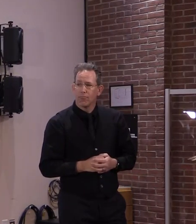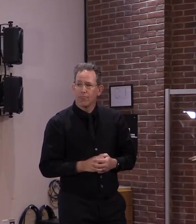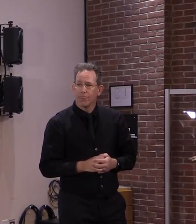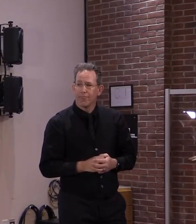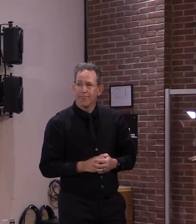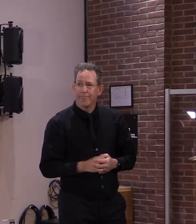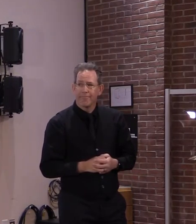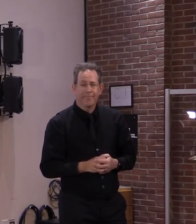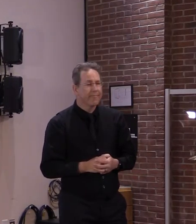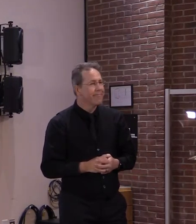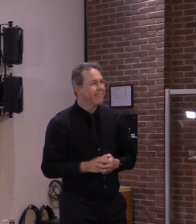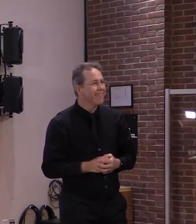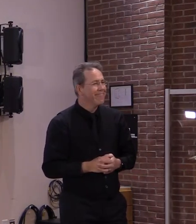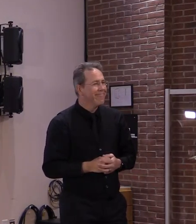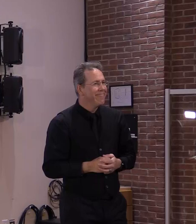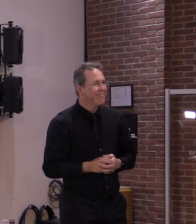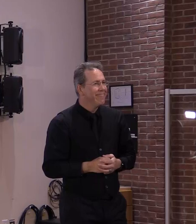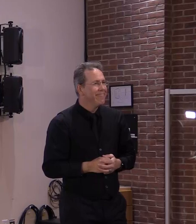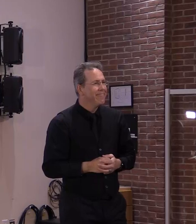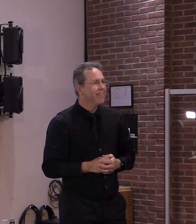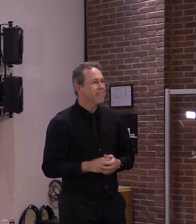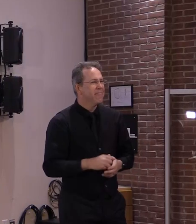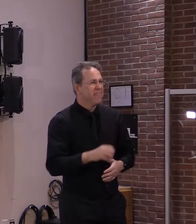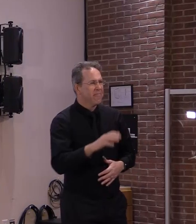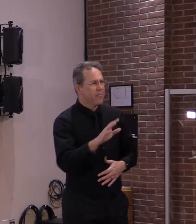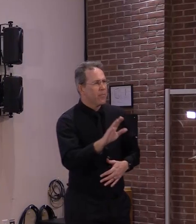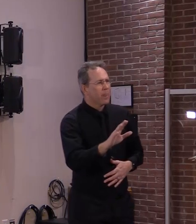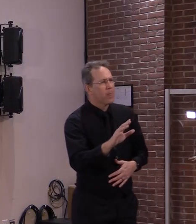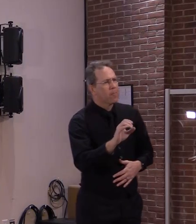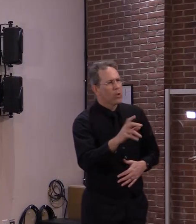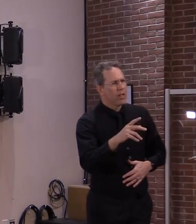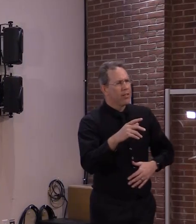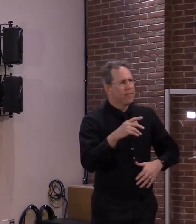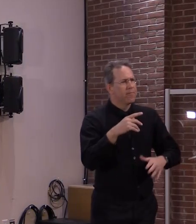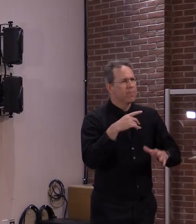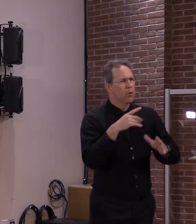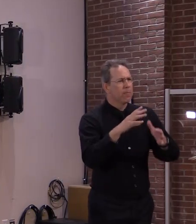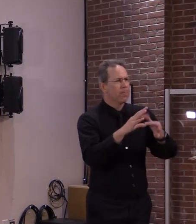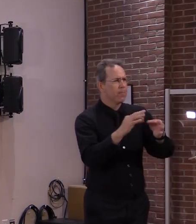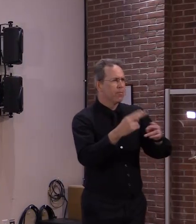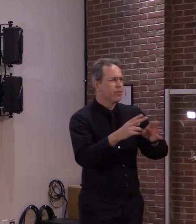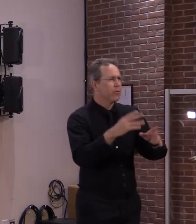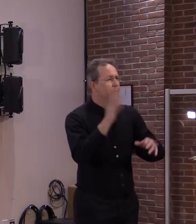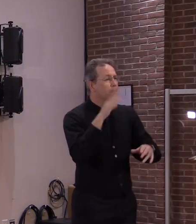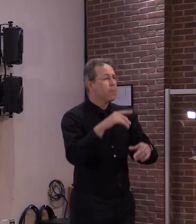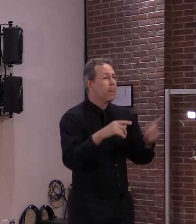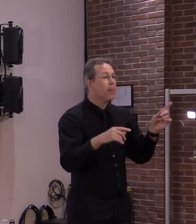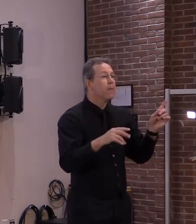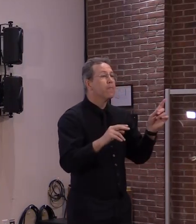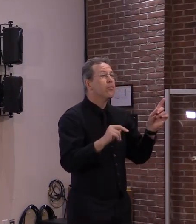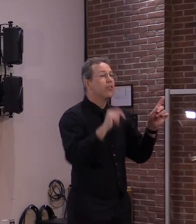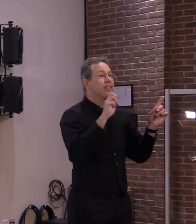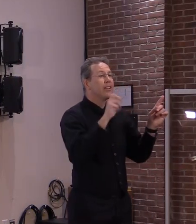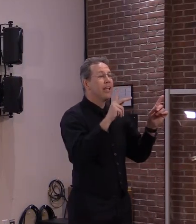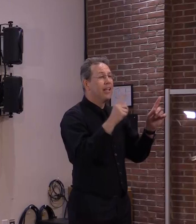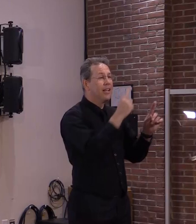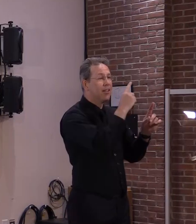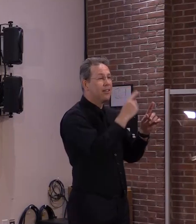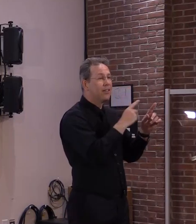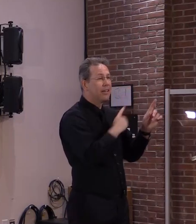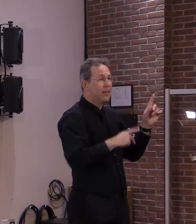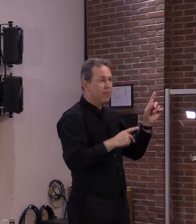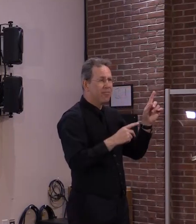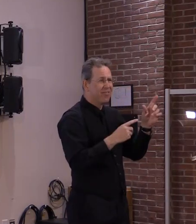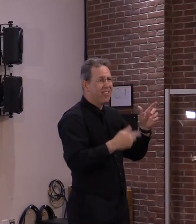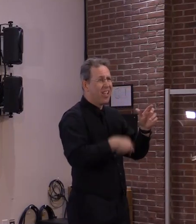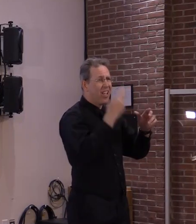Hey, thanks, Peter. Just wanted to mention, as you, I think, are well aware, that the Northeast in general has really high vaccination uptake